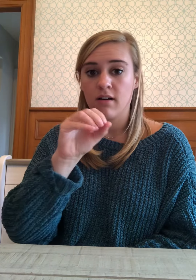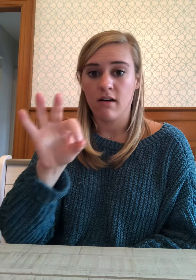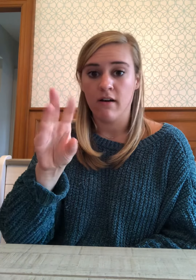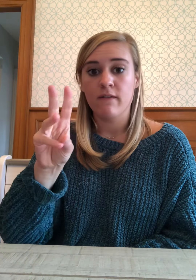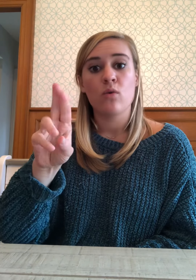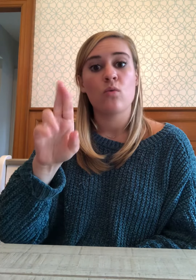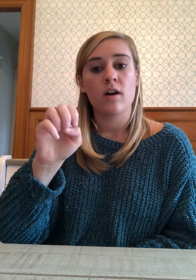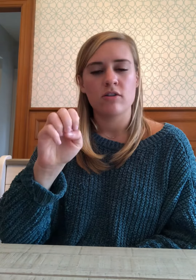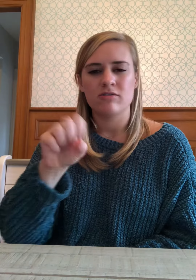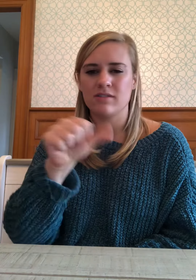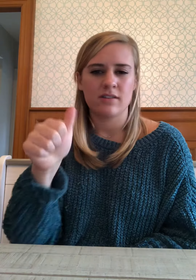curve.